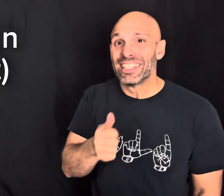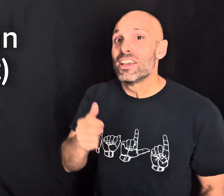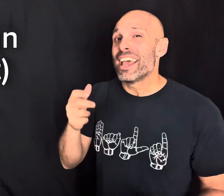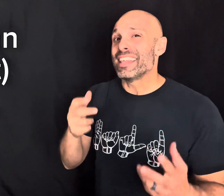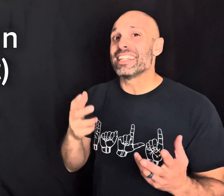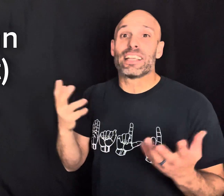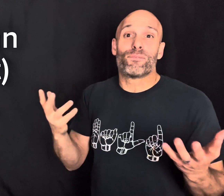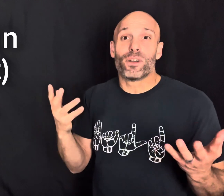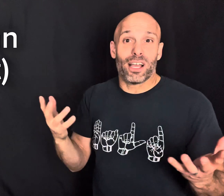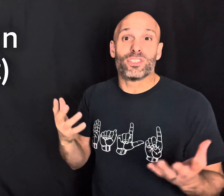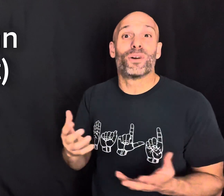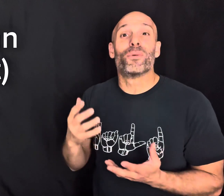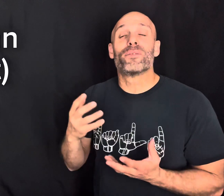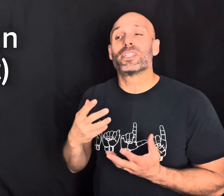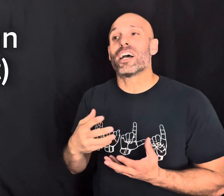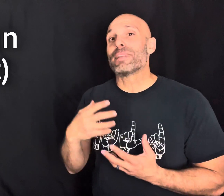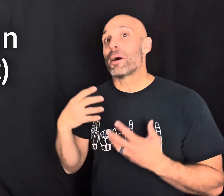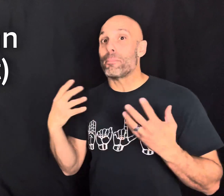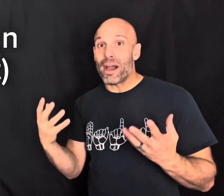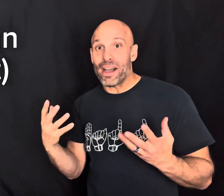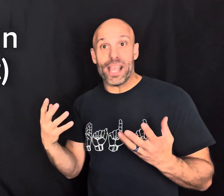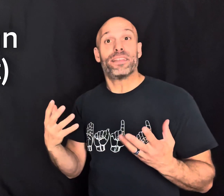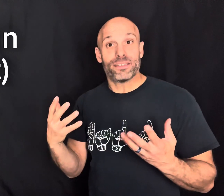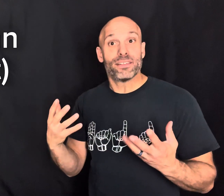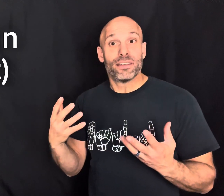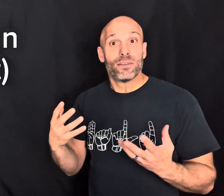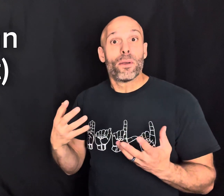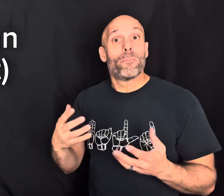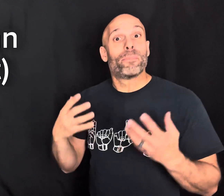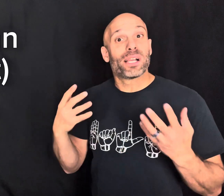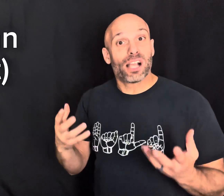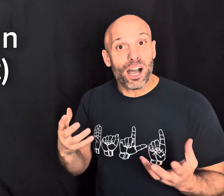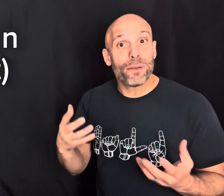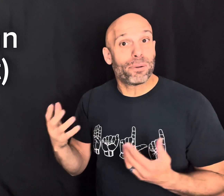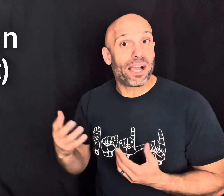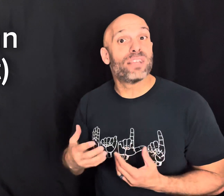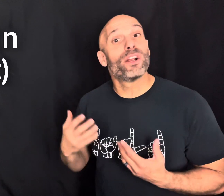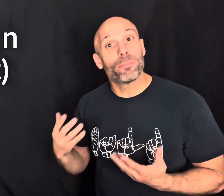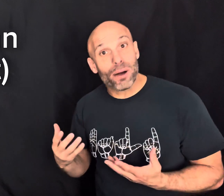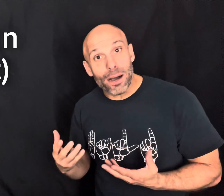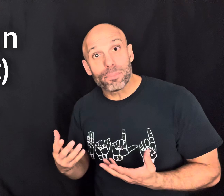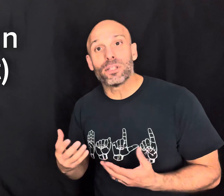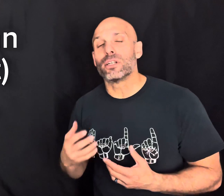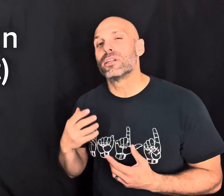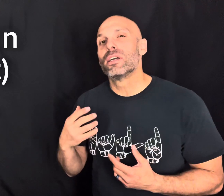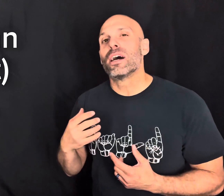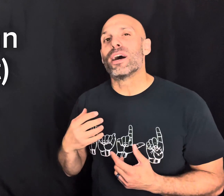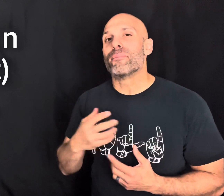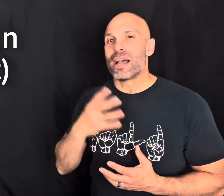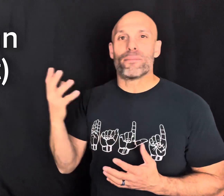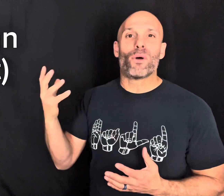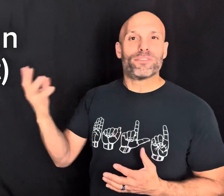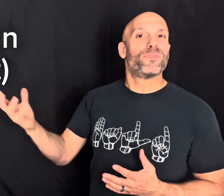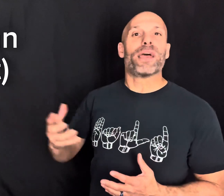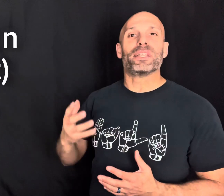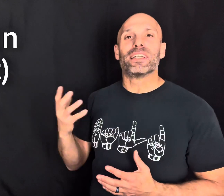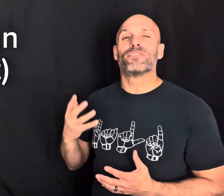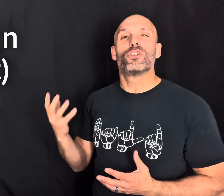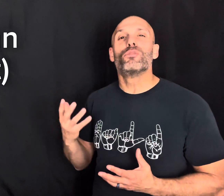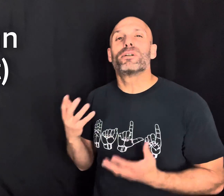And that is a sign for nut. So when we're talking about pies, pecan pie is very popular. My wife's family loves to do